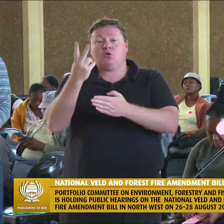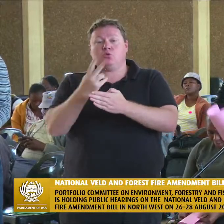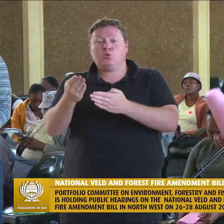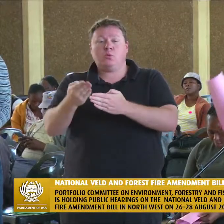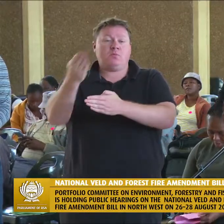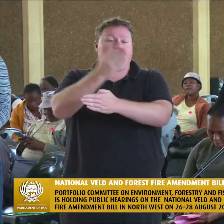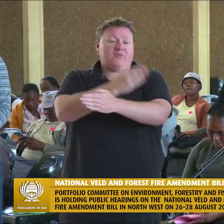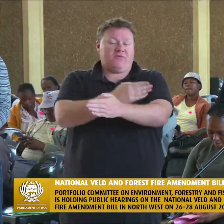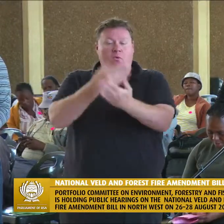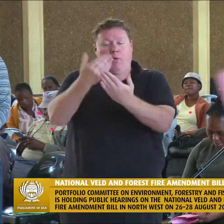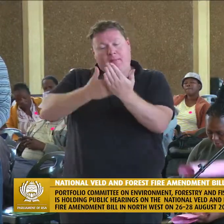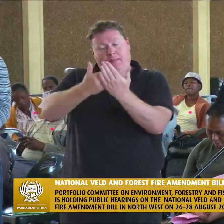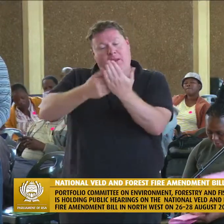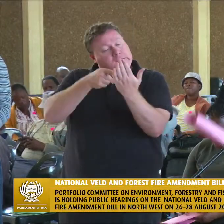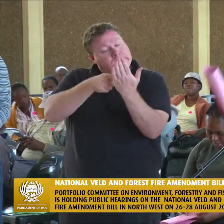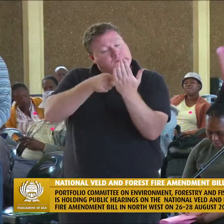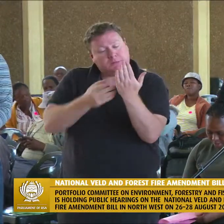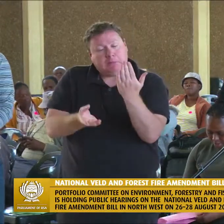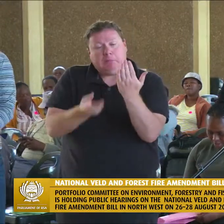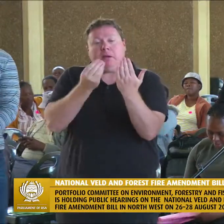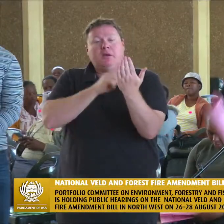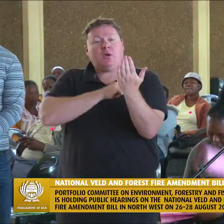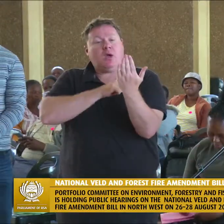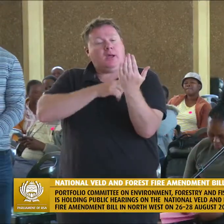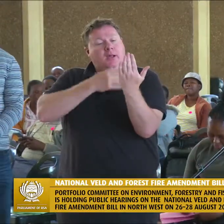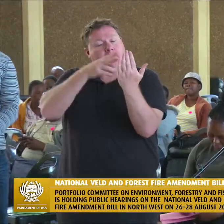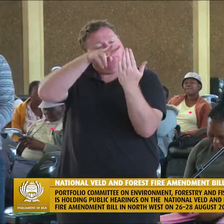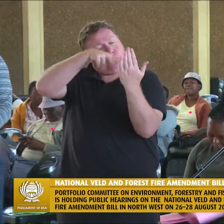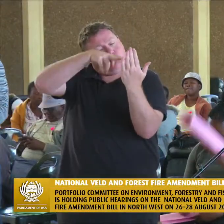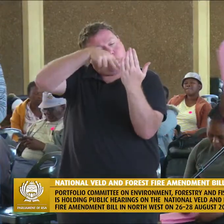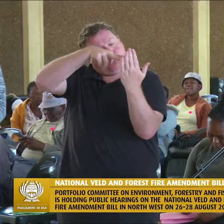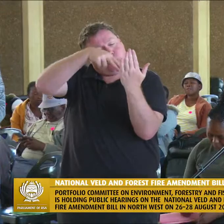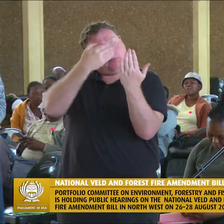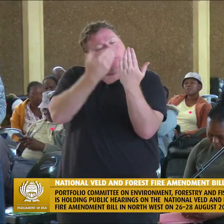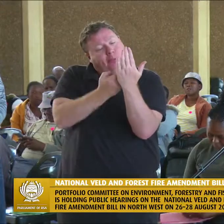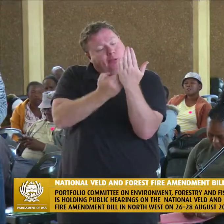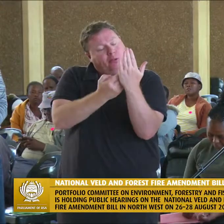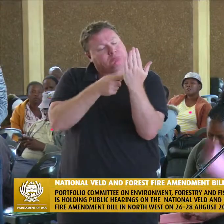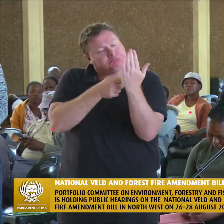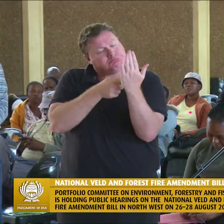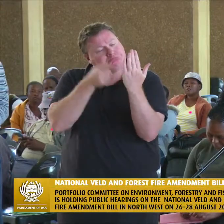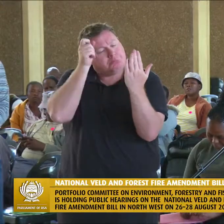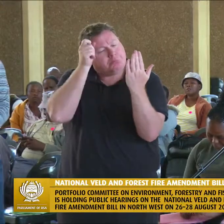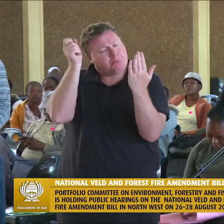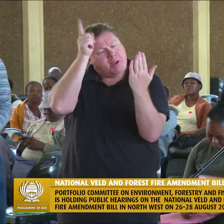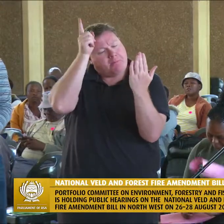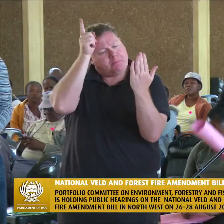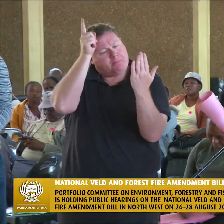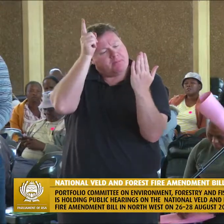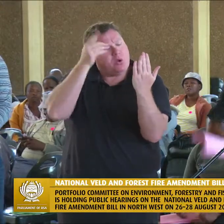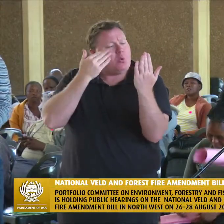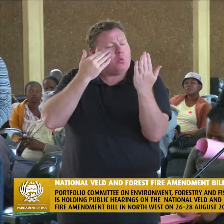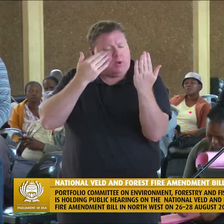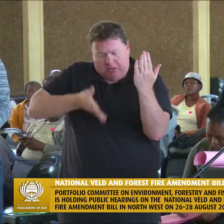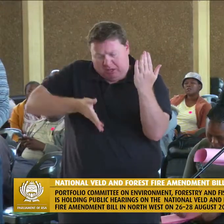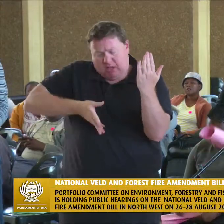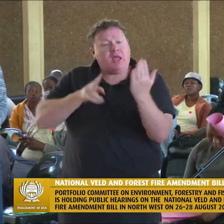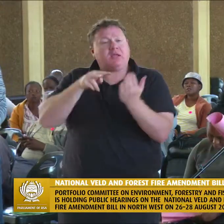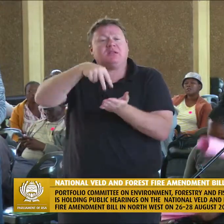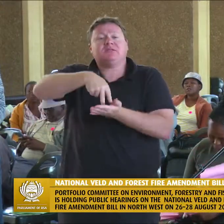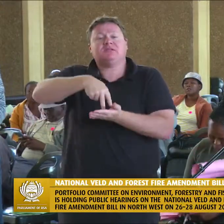before so that we can read and understand so that when we stand here we say